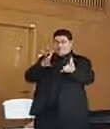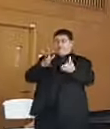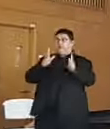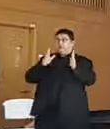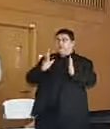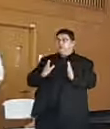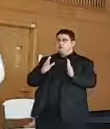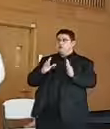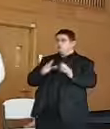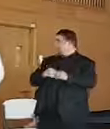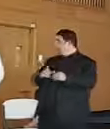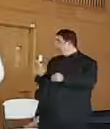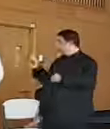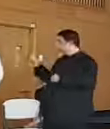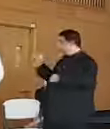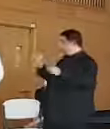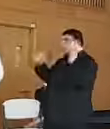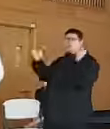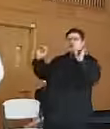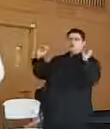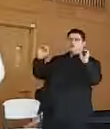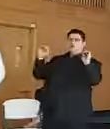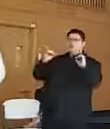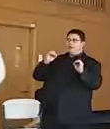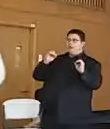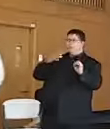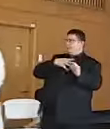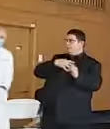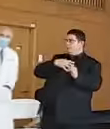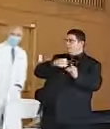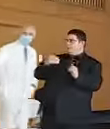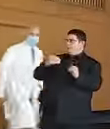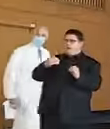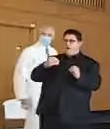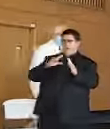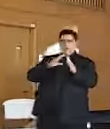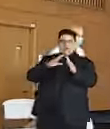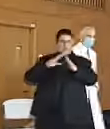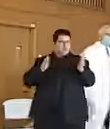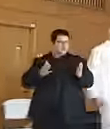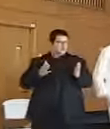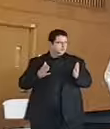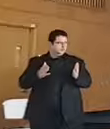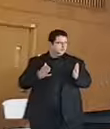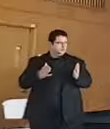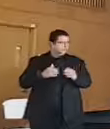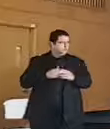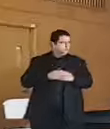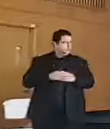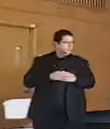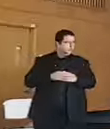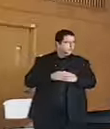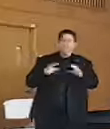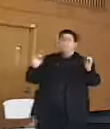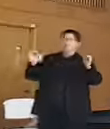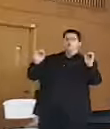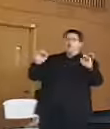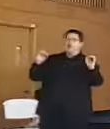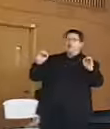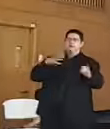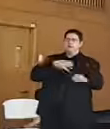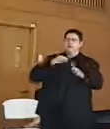Nobody from the White House contacted the pandemic task force yet? No, we're straight. Sure. Yeah, nobody from the